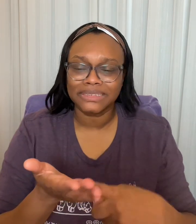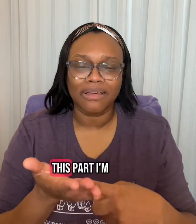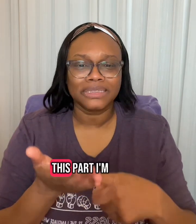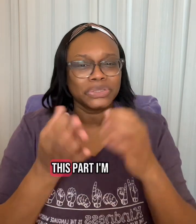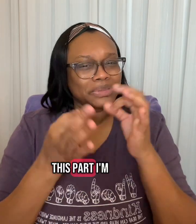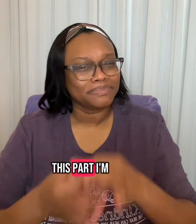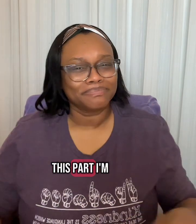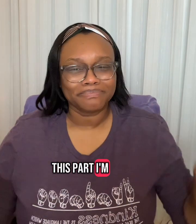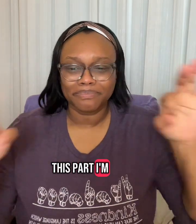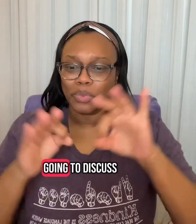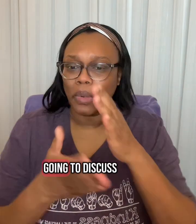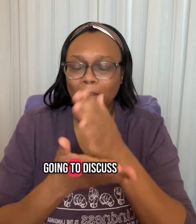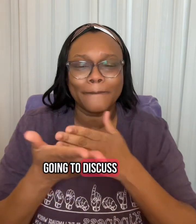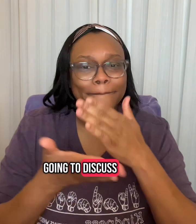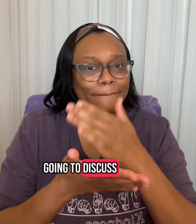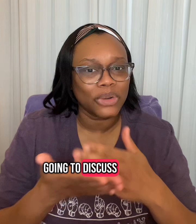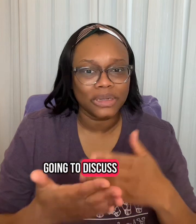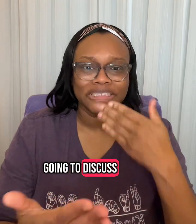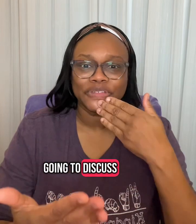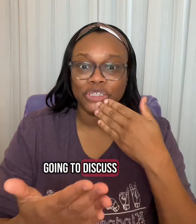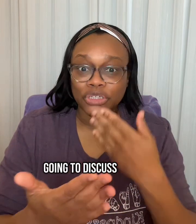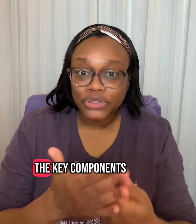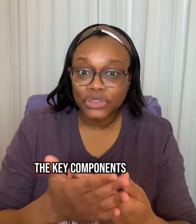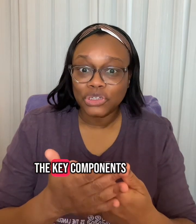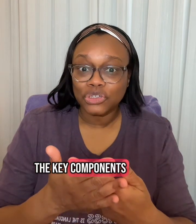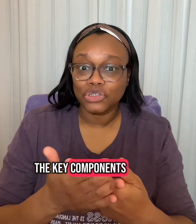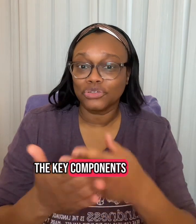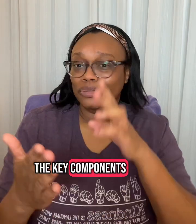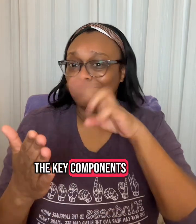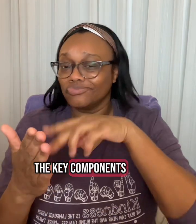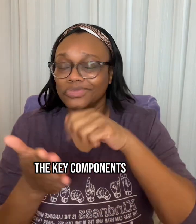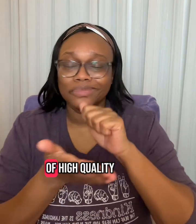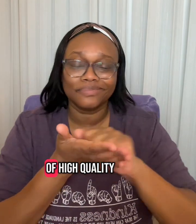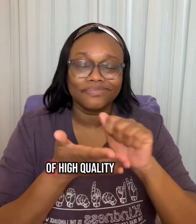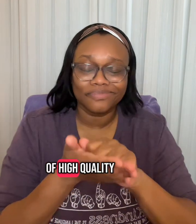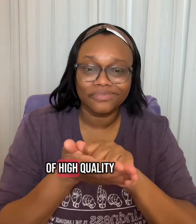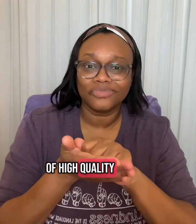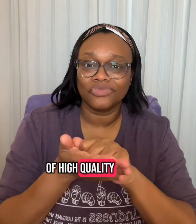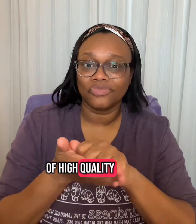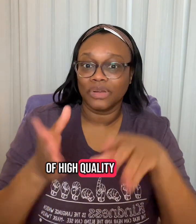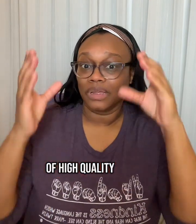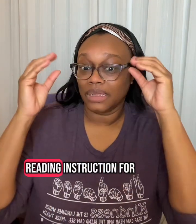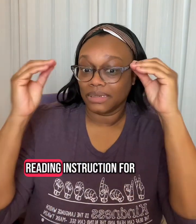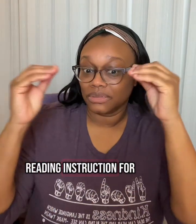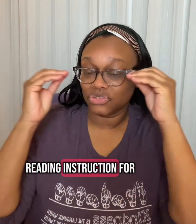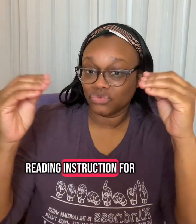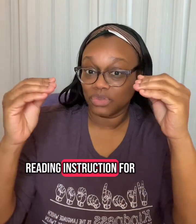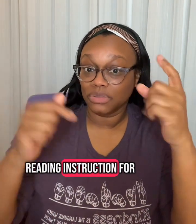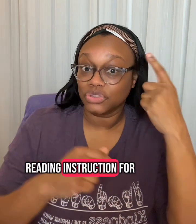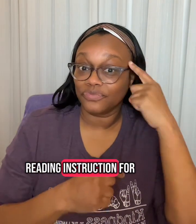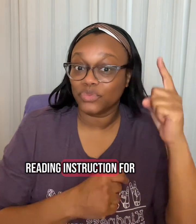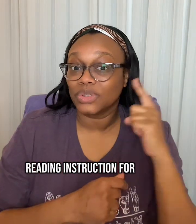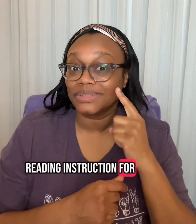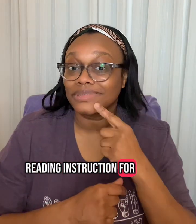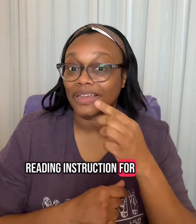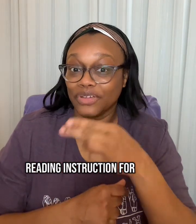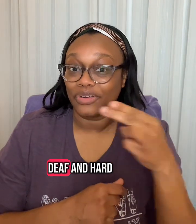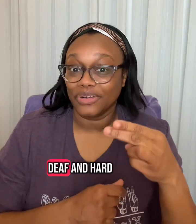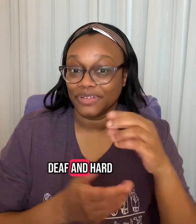This part, I'm going to discuss the key components of high quality reading instruction for deaf and hard of